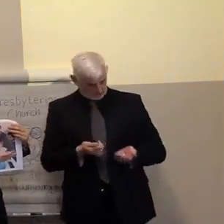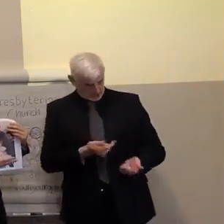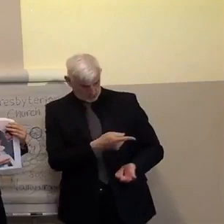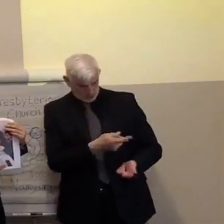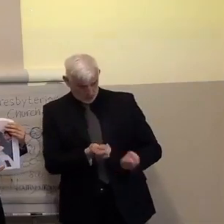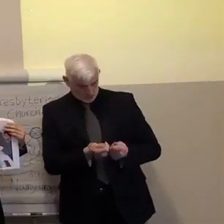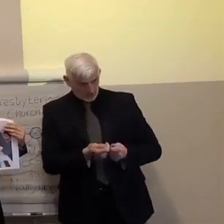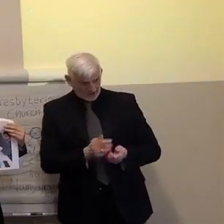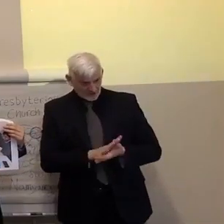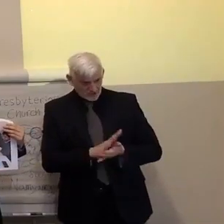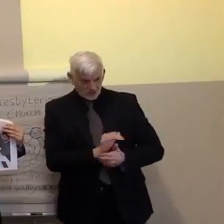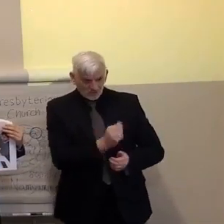food.